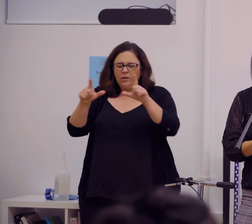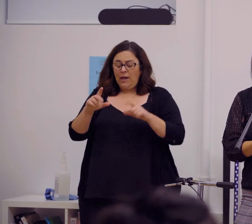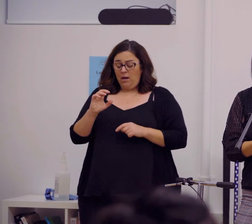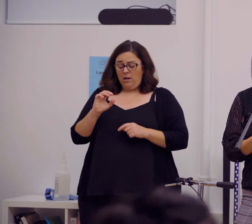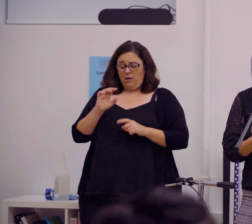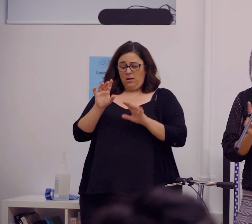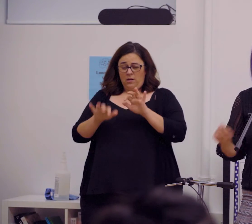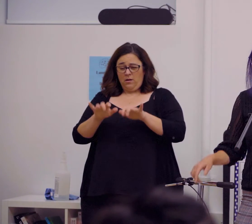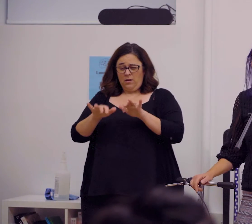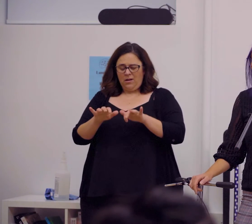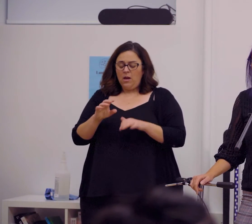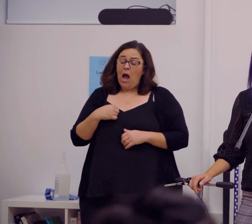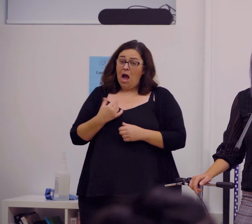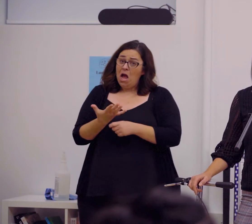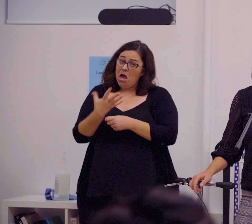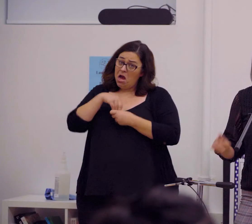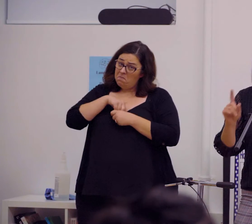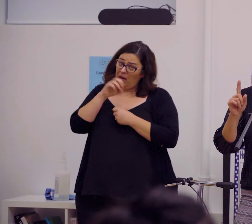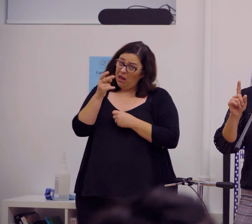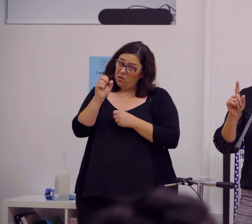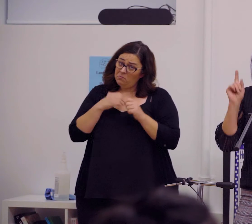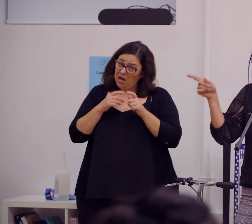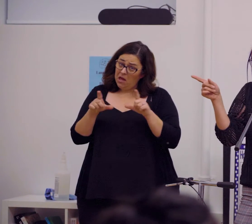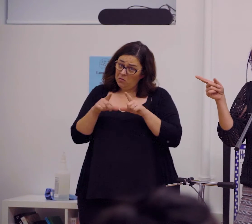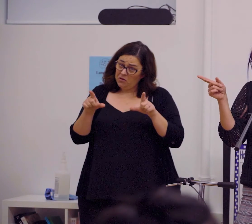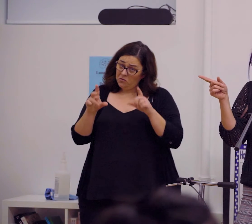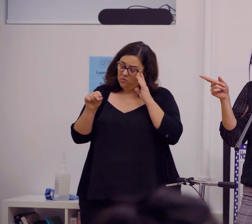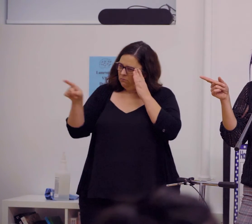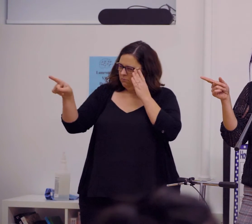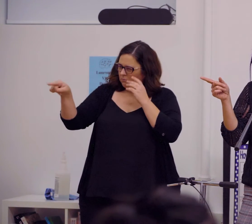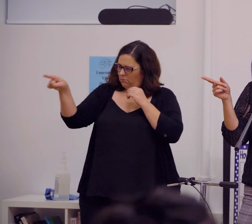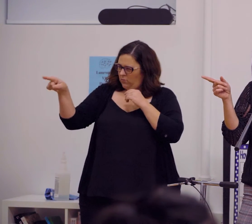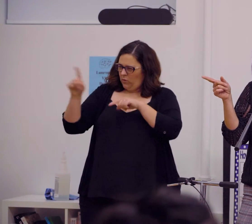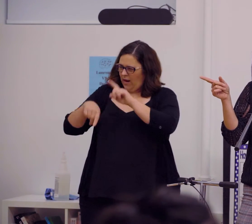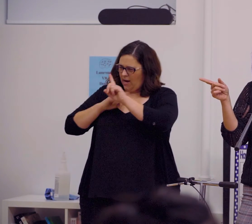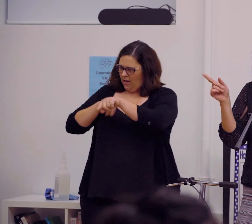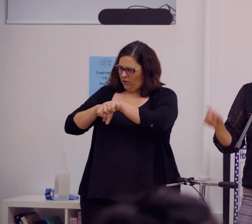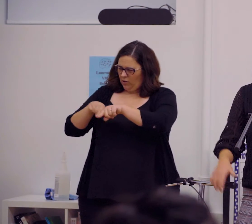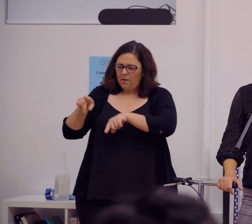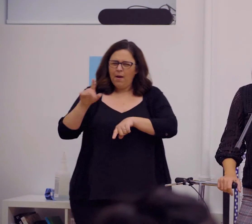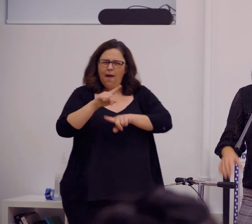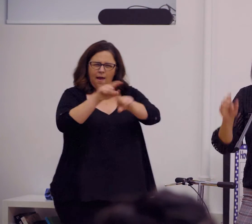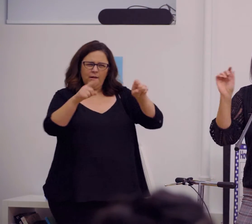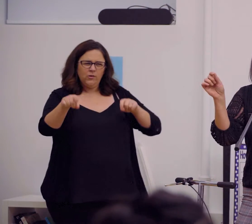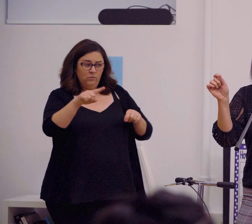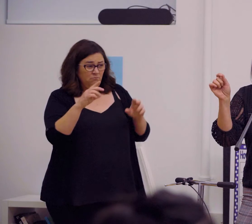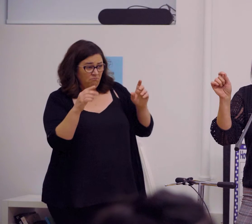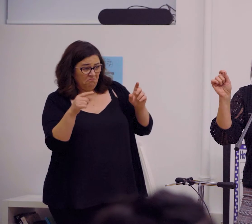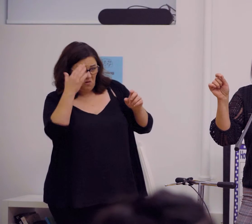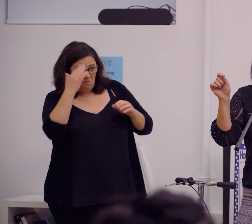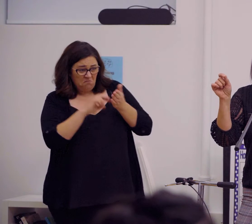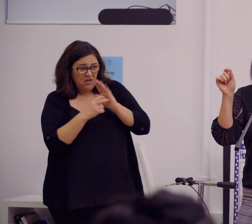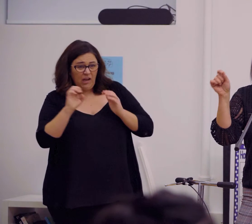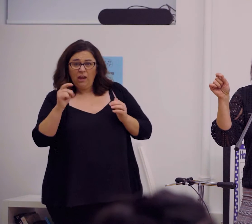ethos in a sentence, but I'm here anyways. Just out of curiosity, and you can answer this because I know you know already. Does anybody else